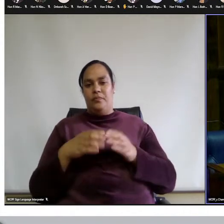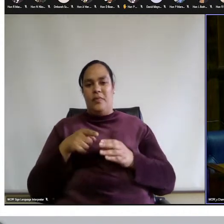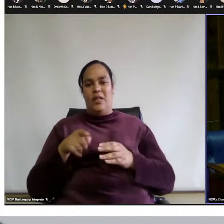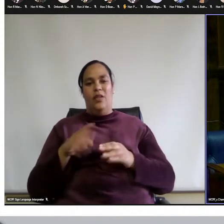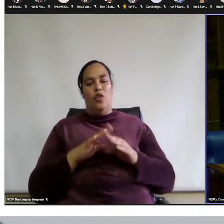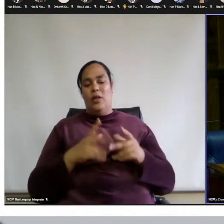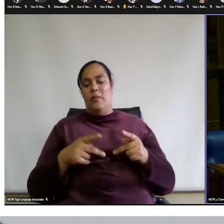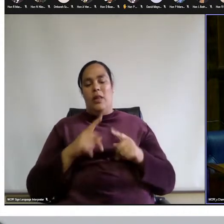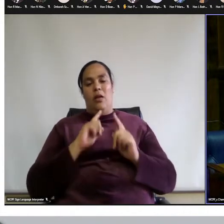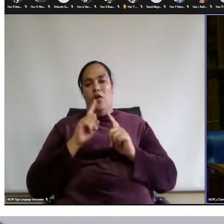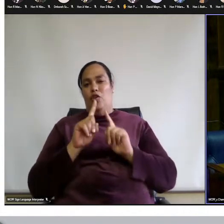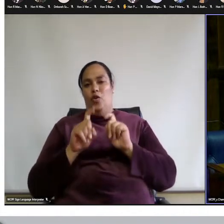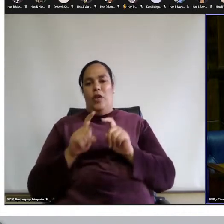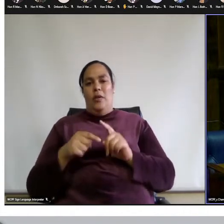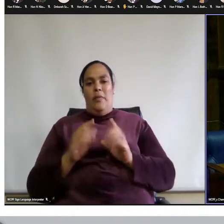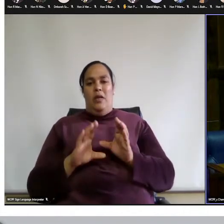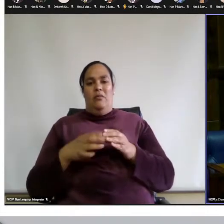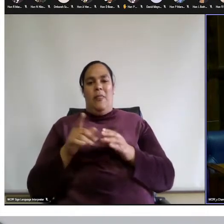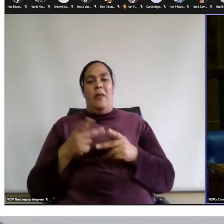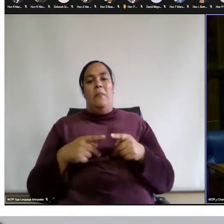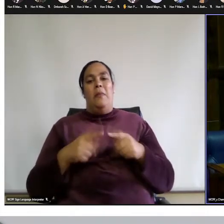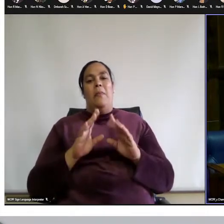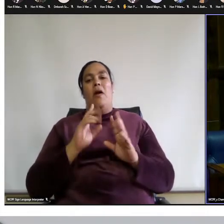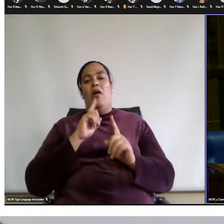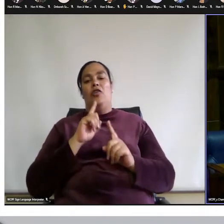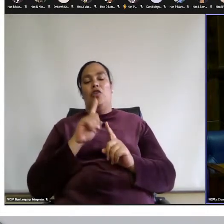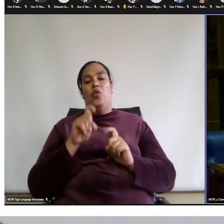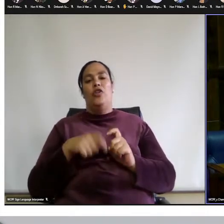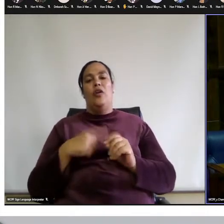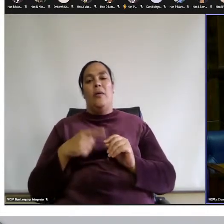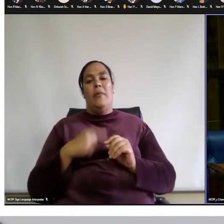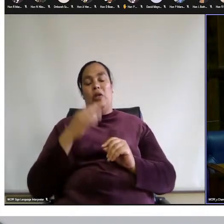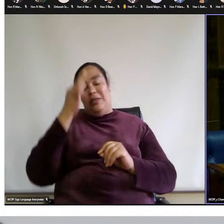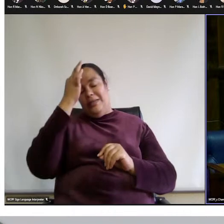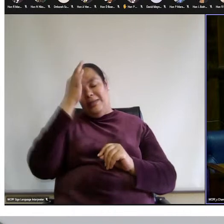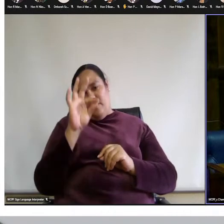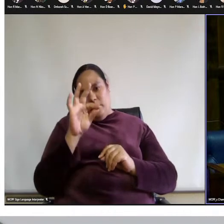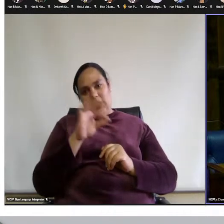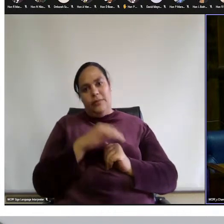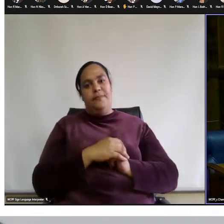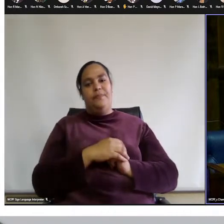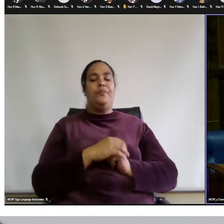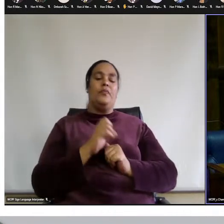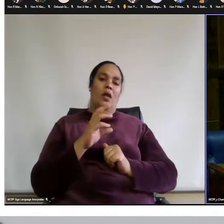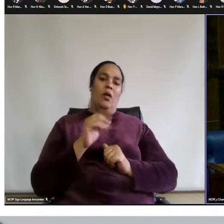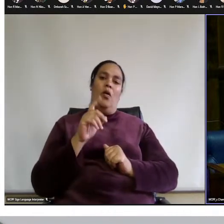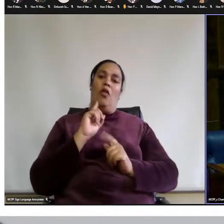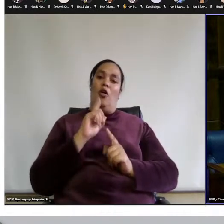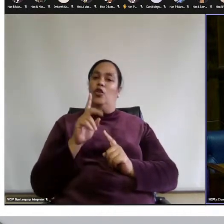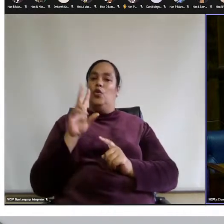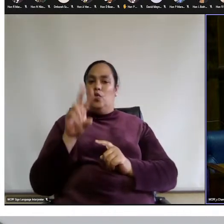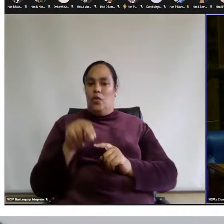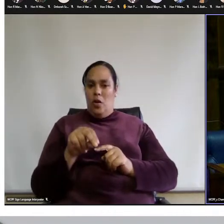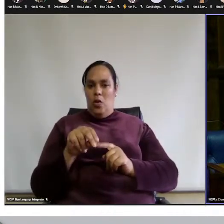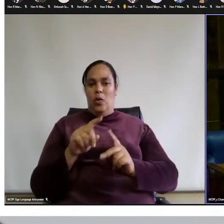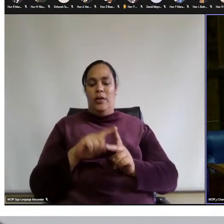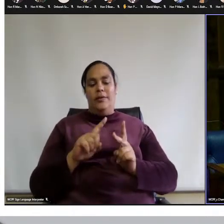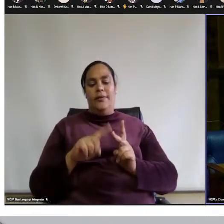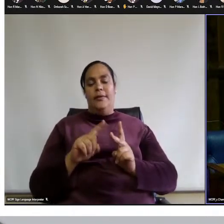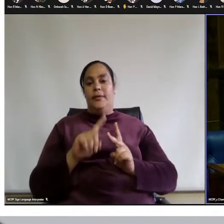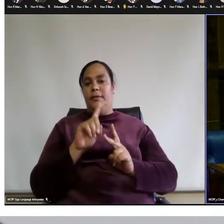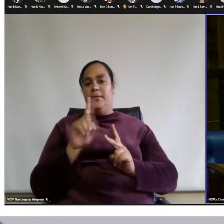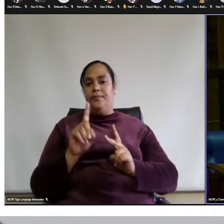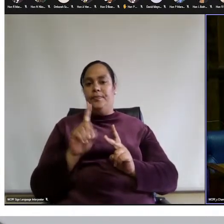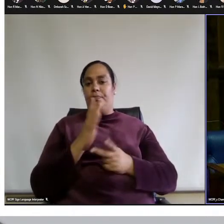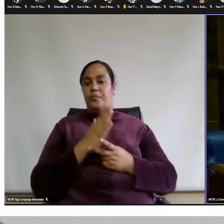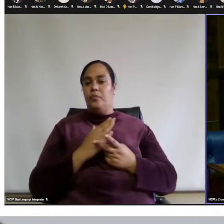a place to answer questions on the party, this is a place to answer questions on from government. So the answer is no. And then the second